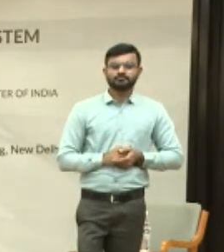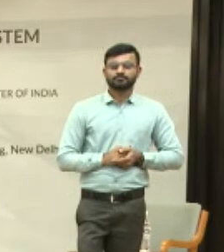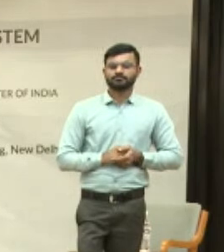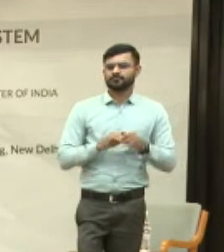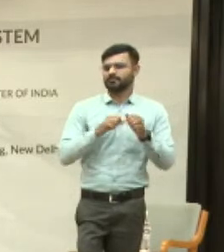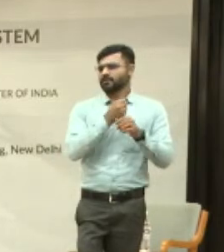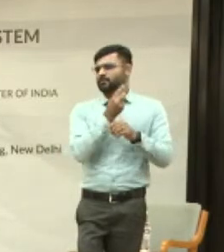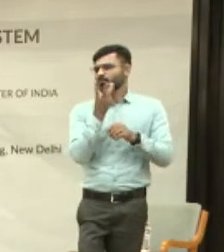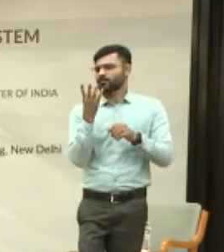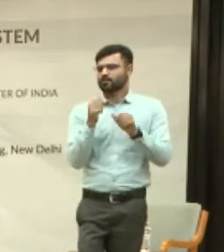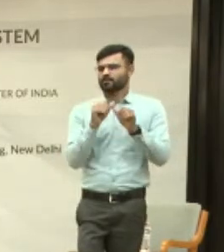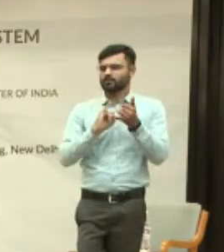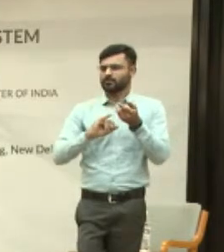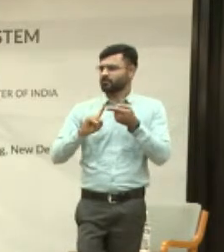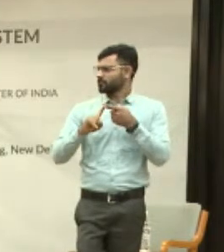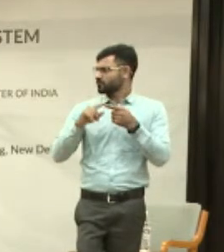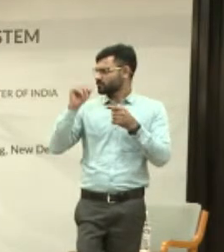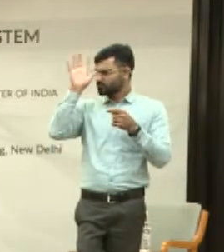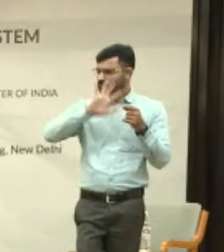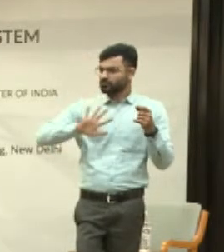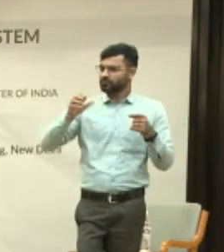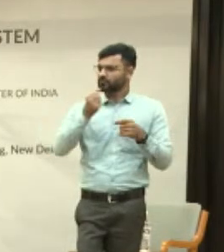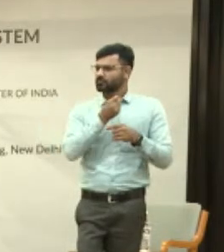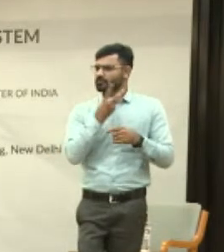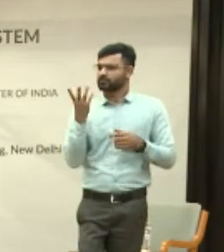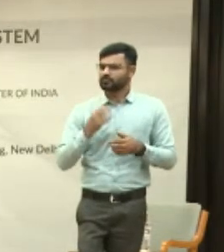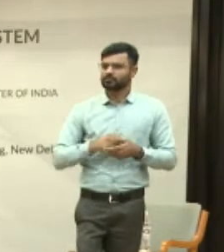How many cases are there in India?